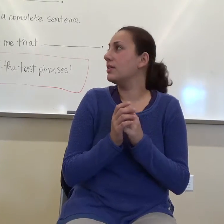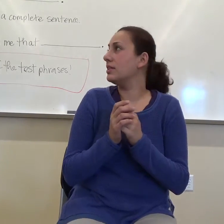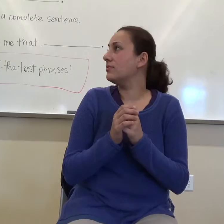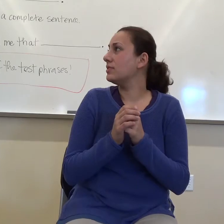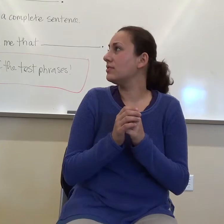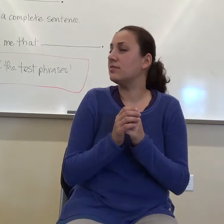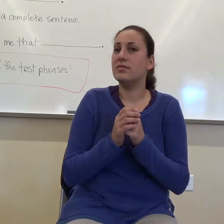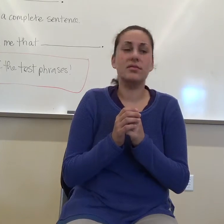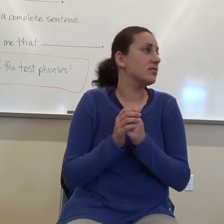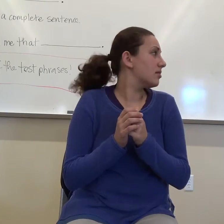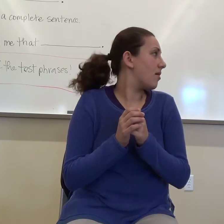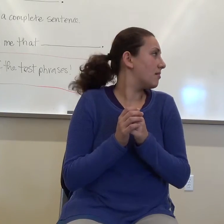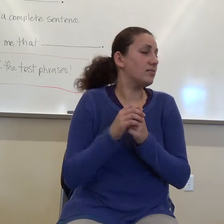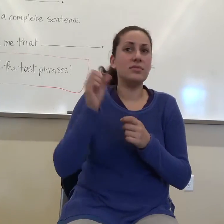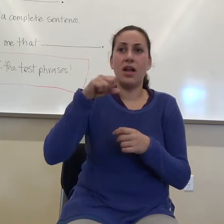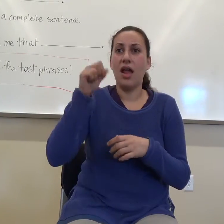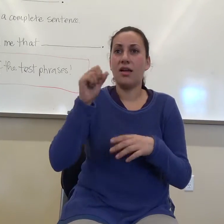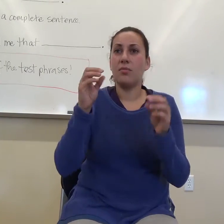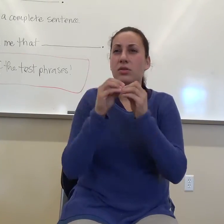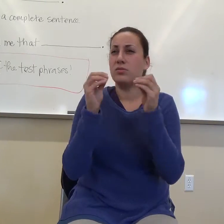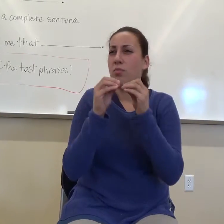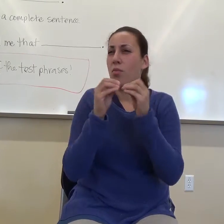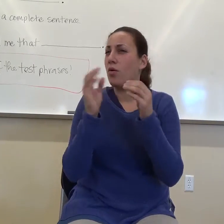love and, Okay, but what about this?